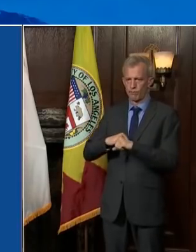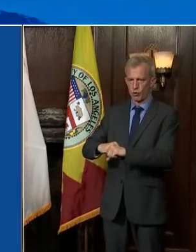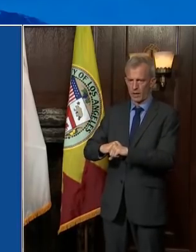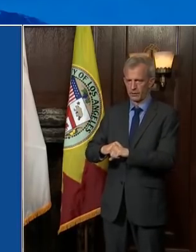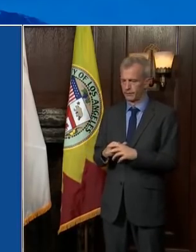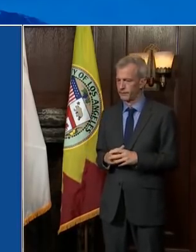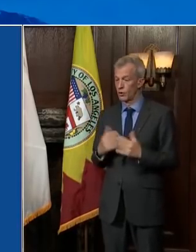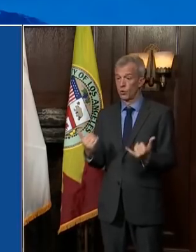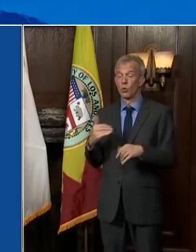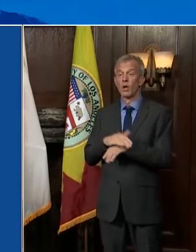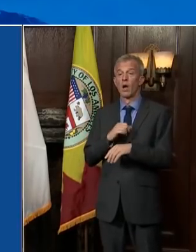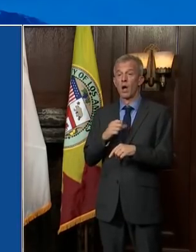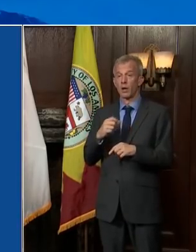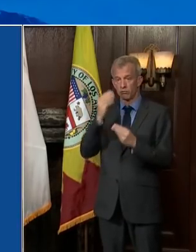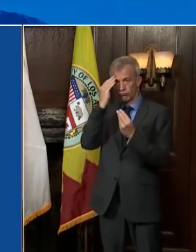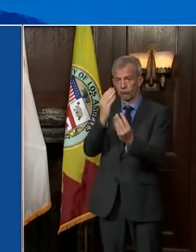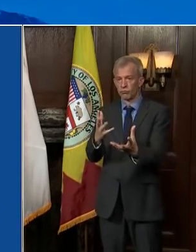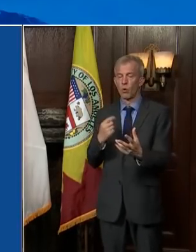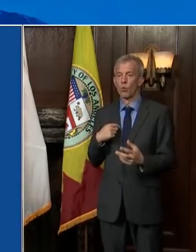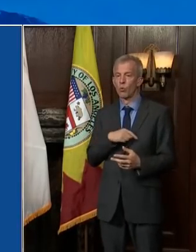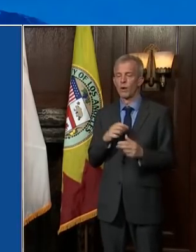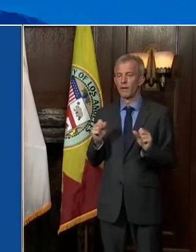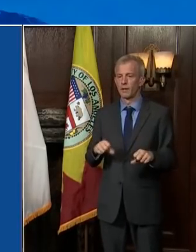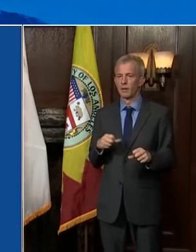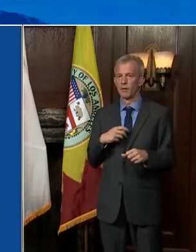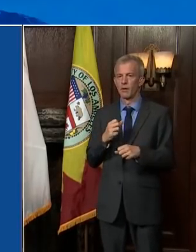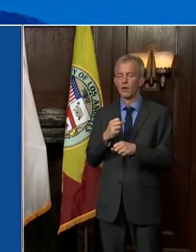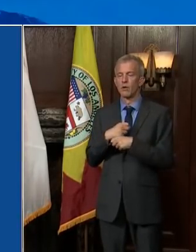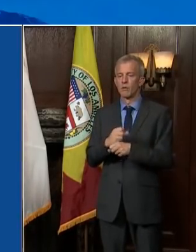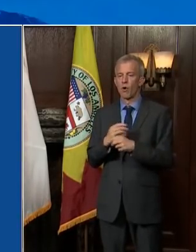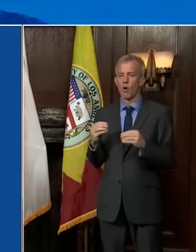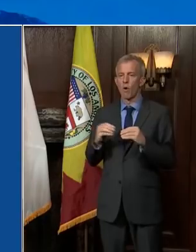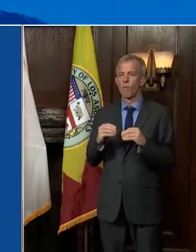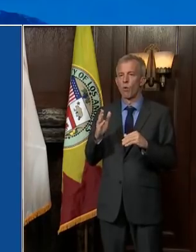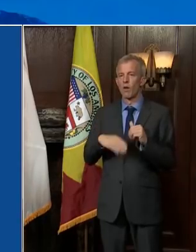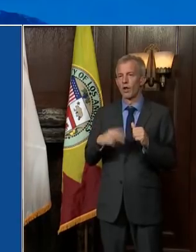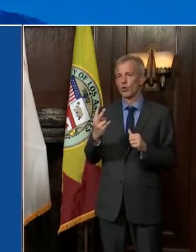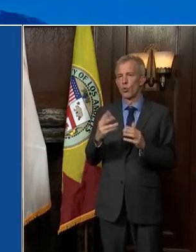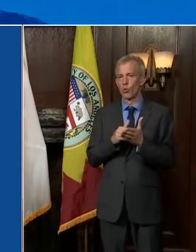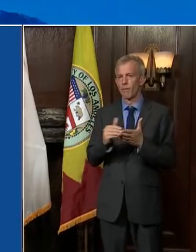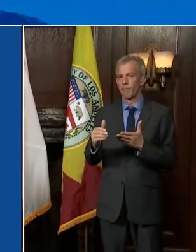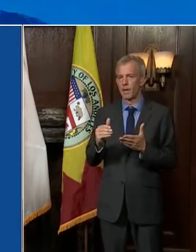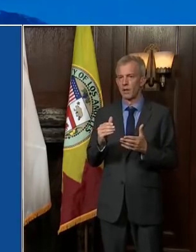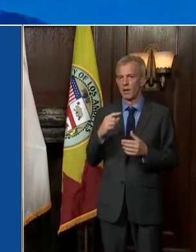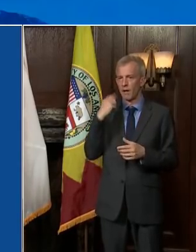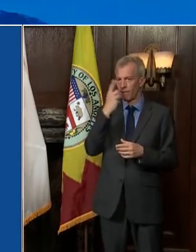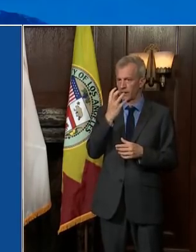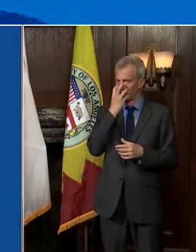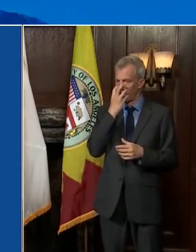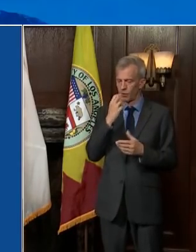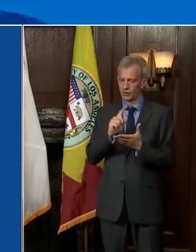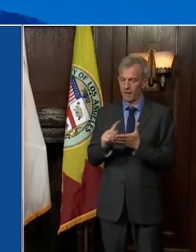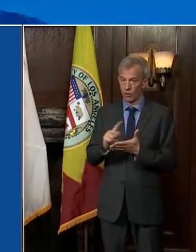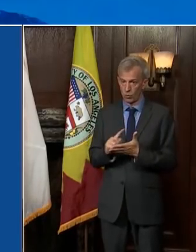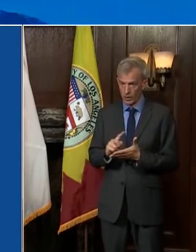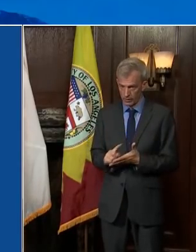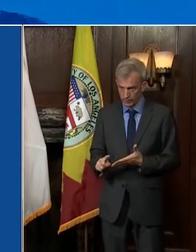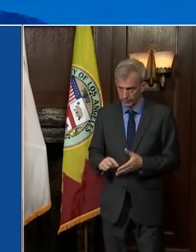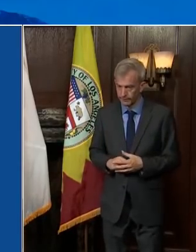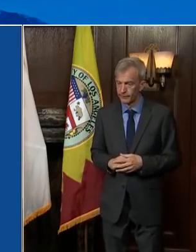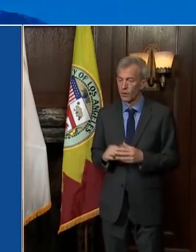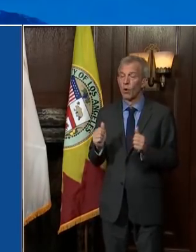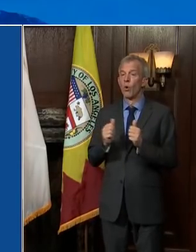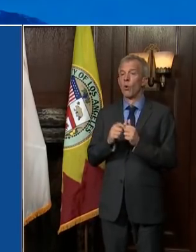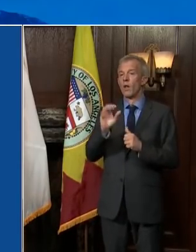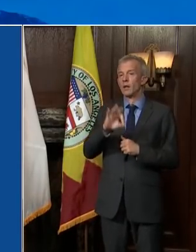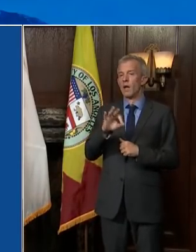that we have the capacity to manufacture more than 2 million cloth face coverings per week. And with